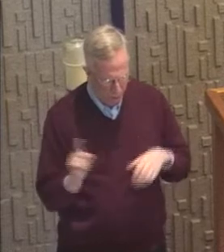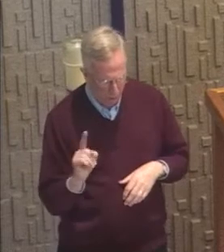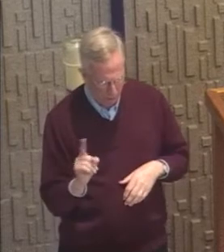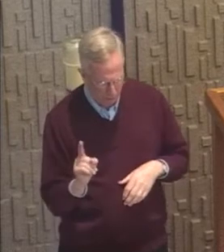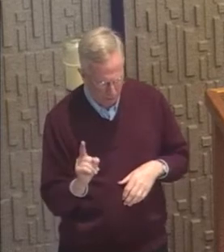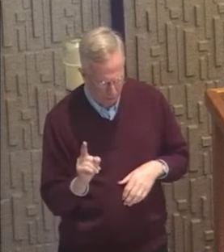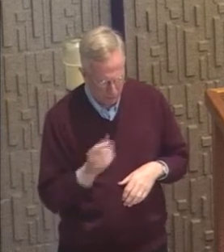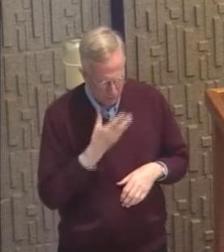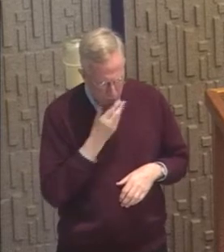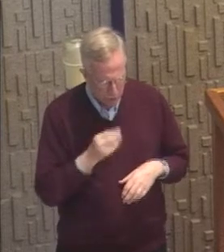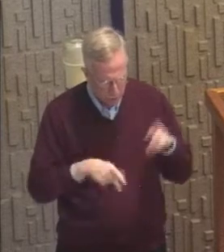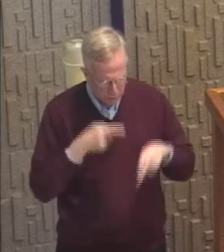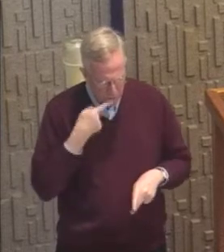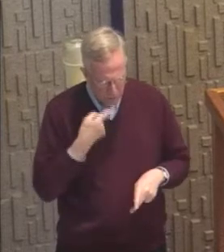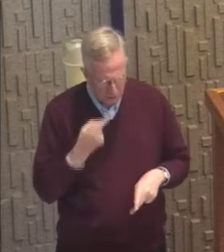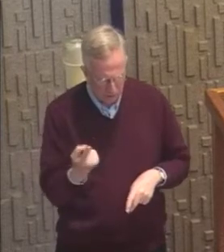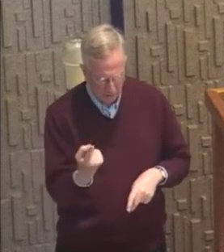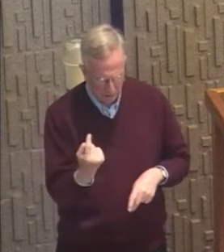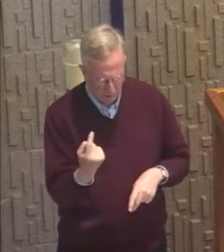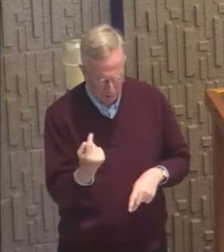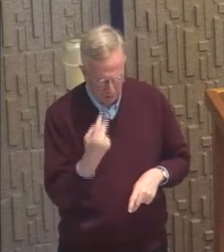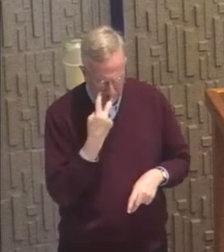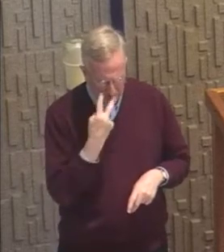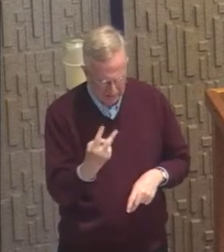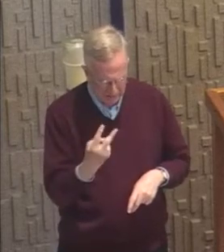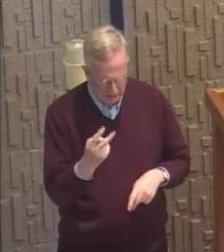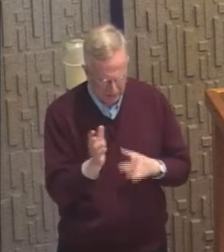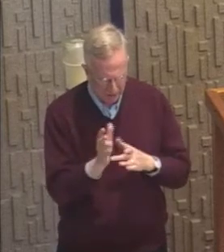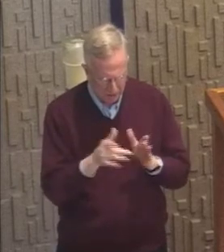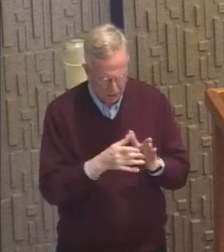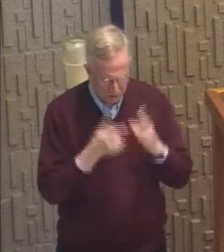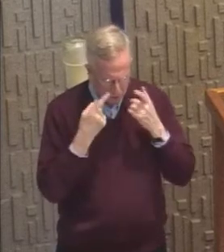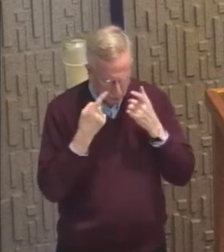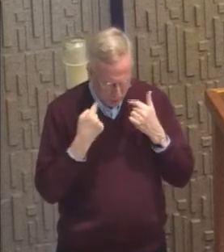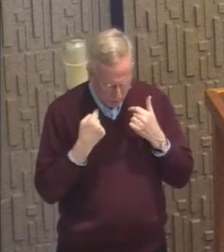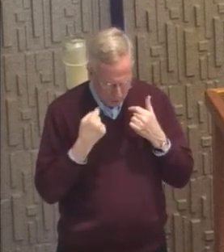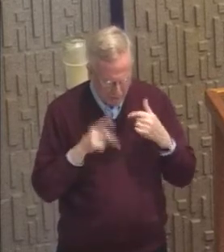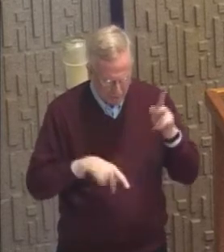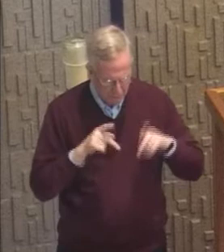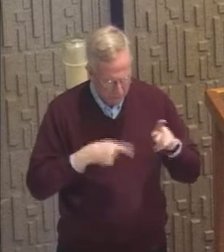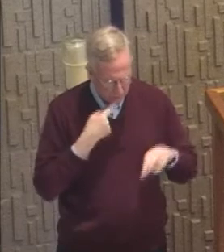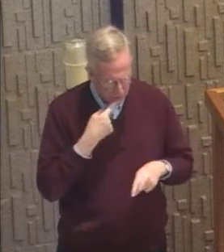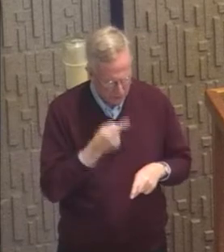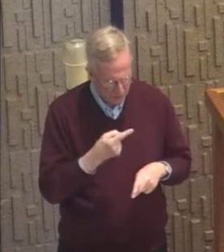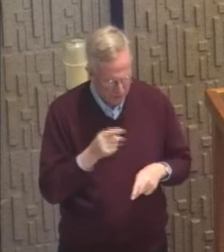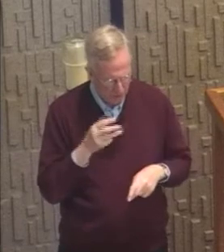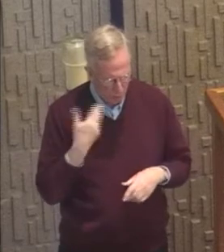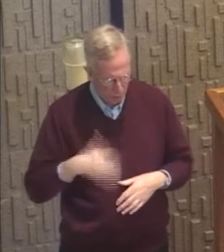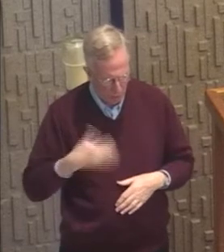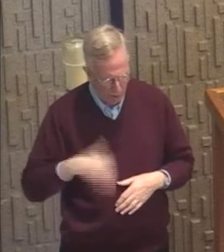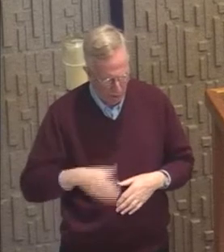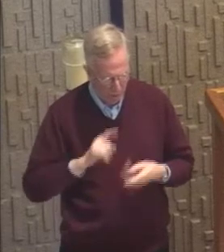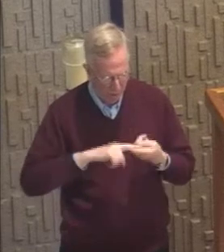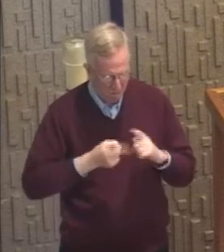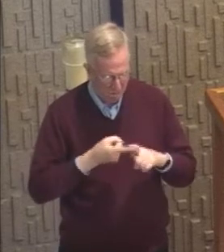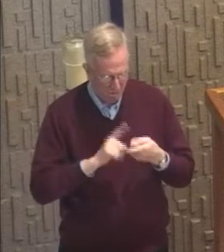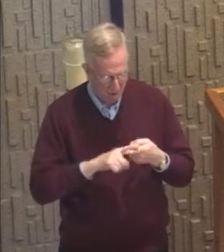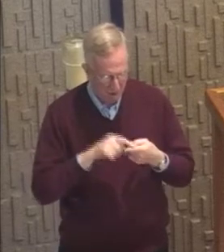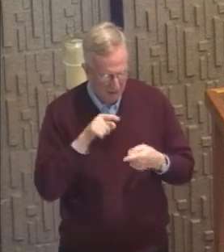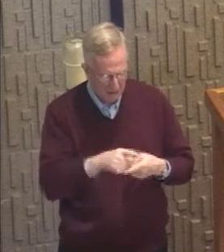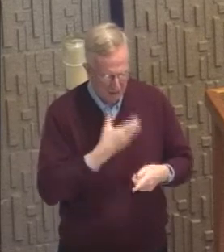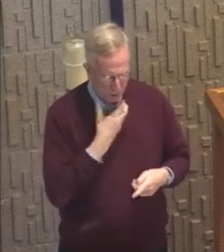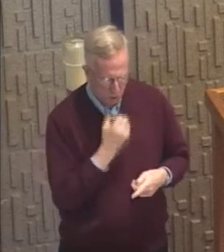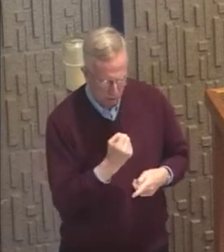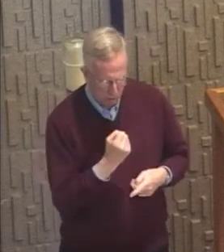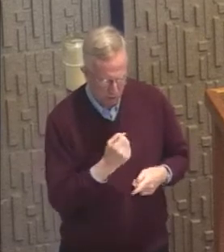And Jesus wept. So the Jews said, See how he loved him. But some of